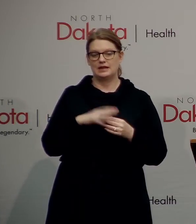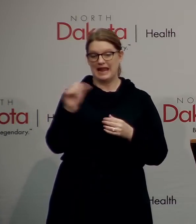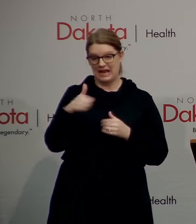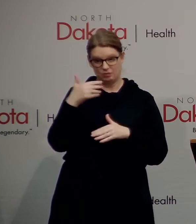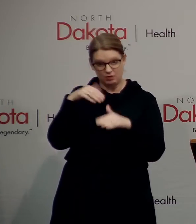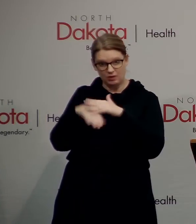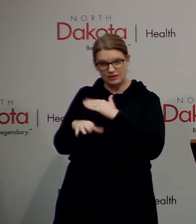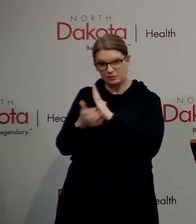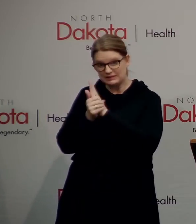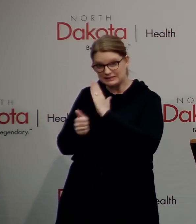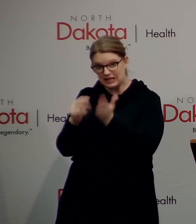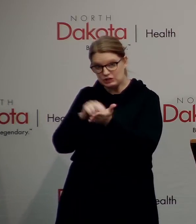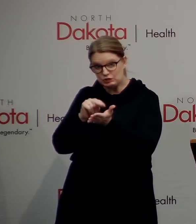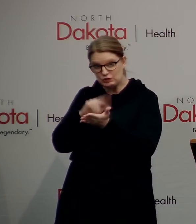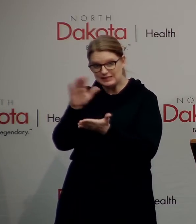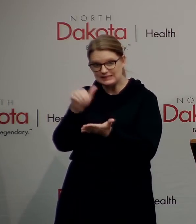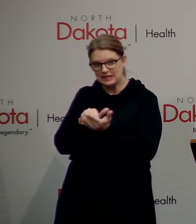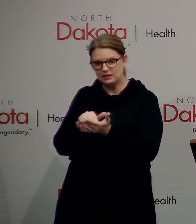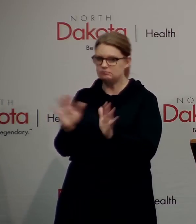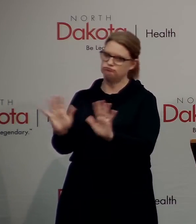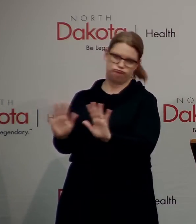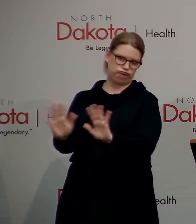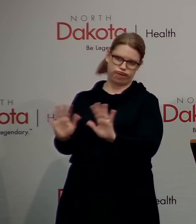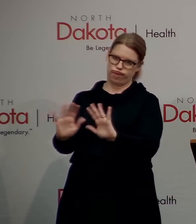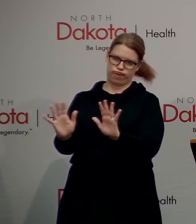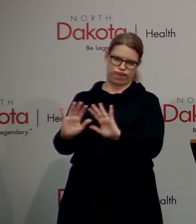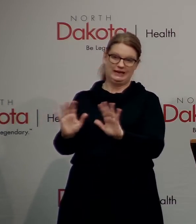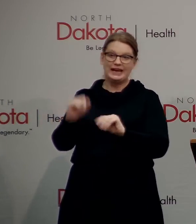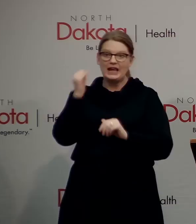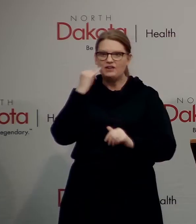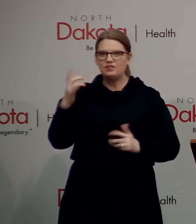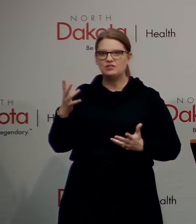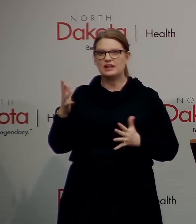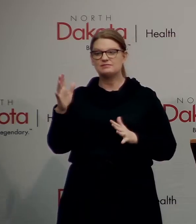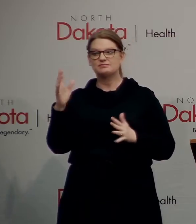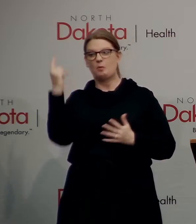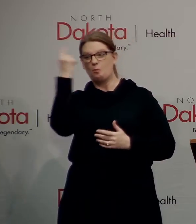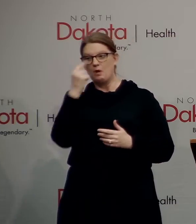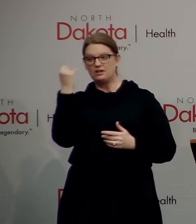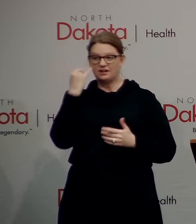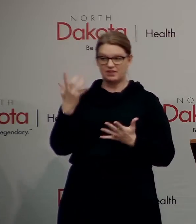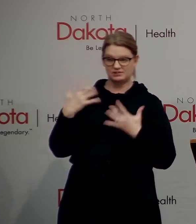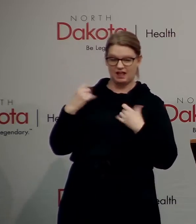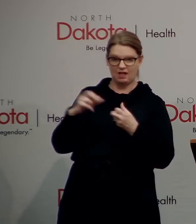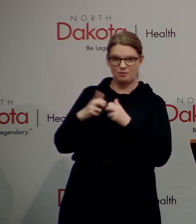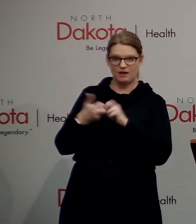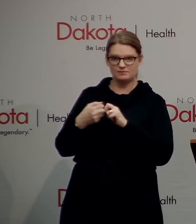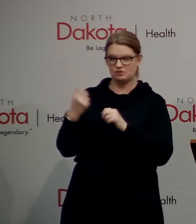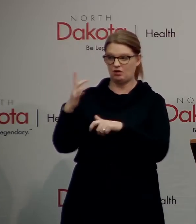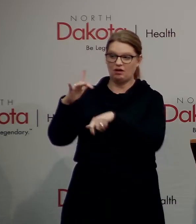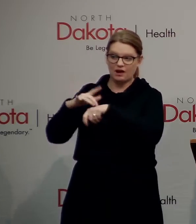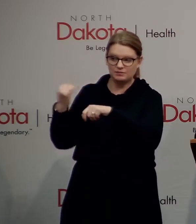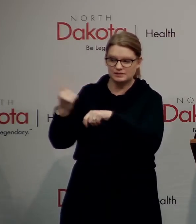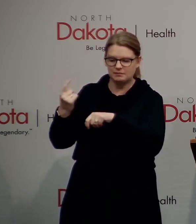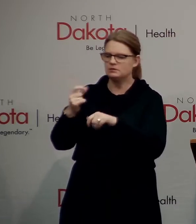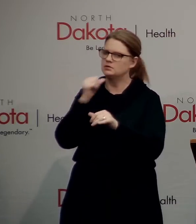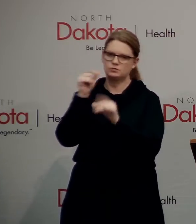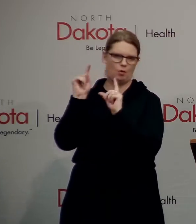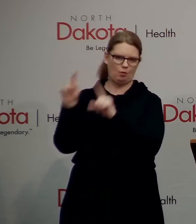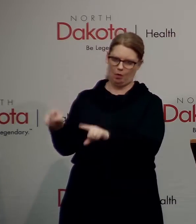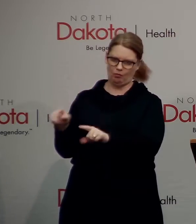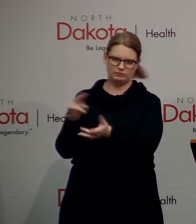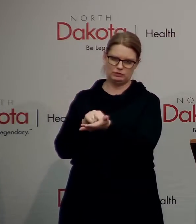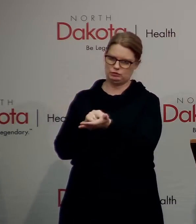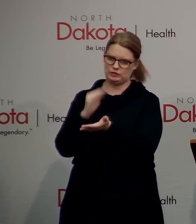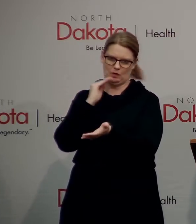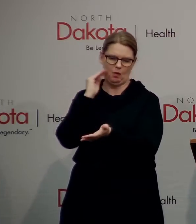skilled nursing centers that has any possible inkling that they may have any health issues or have been in contact with anybody, because we're